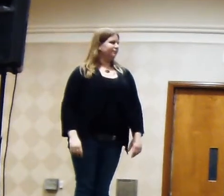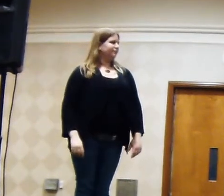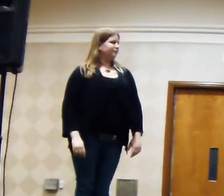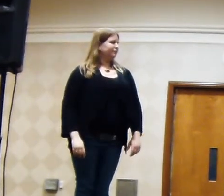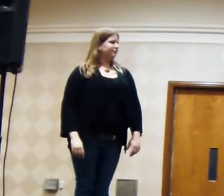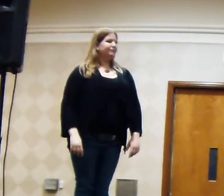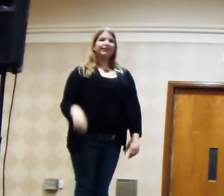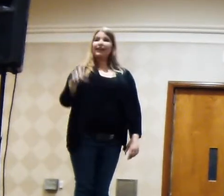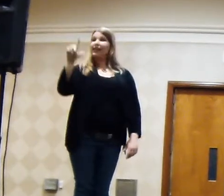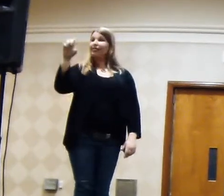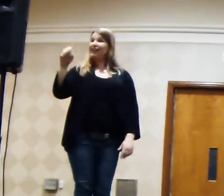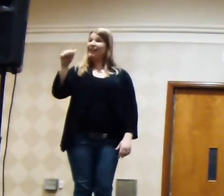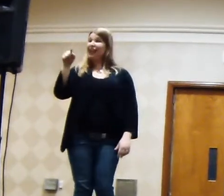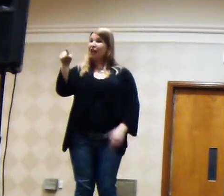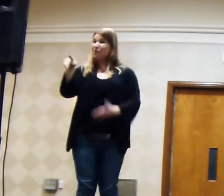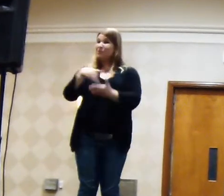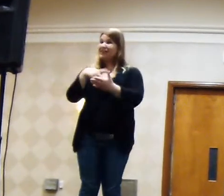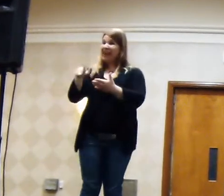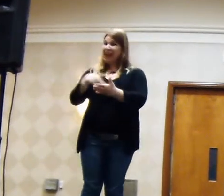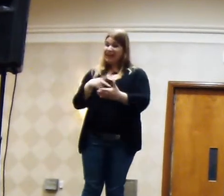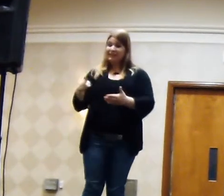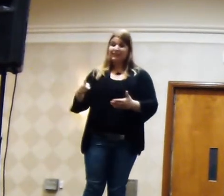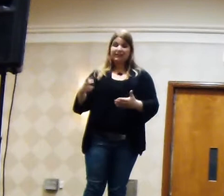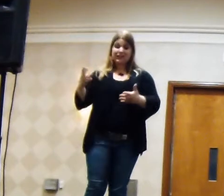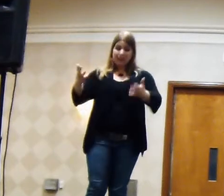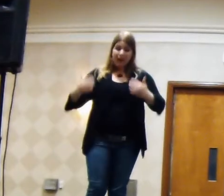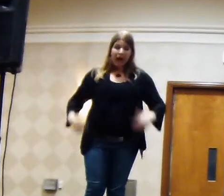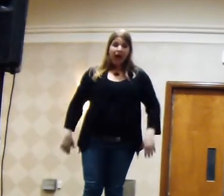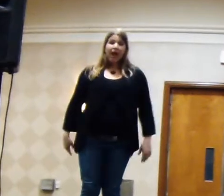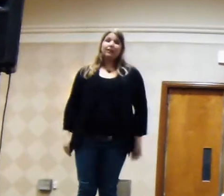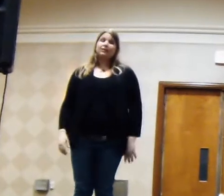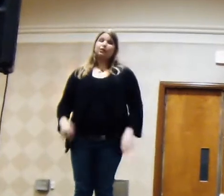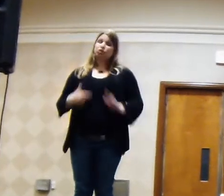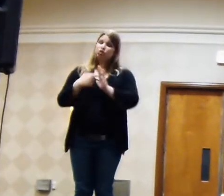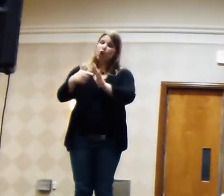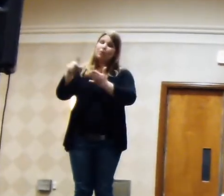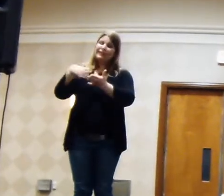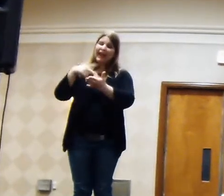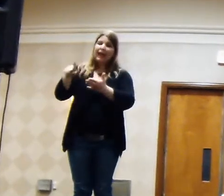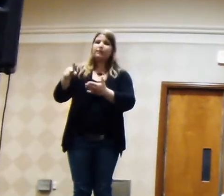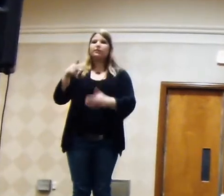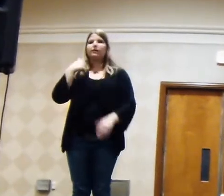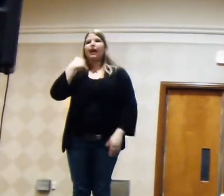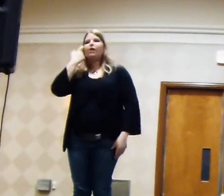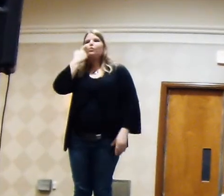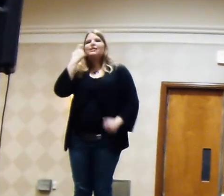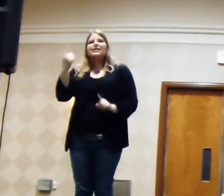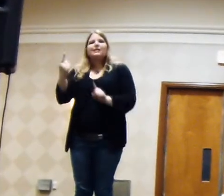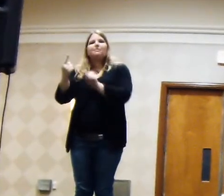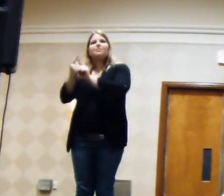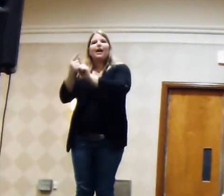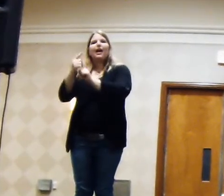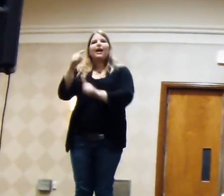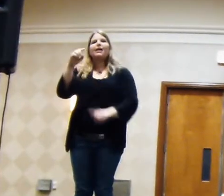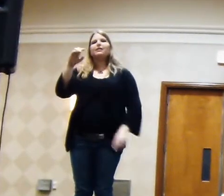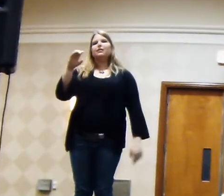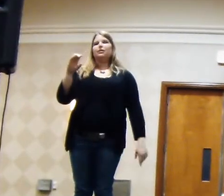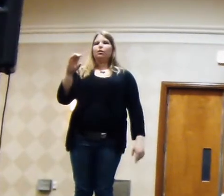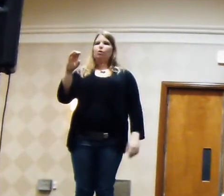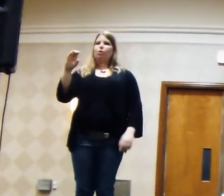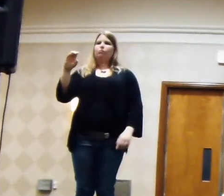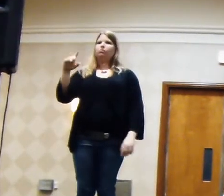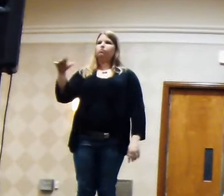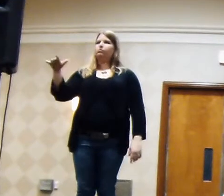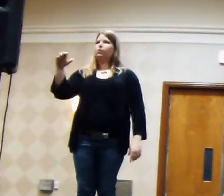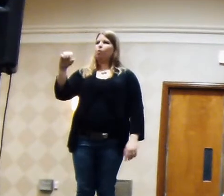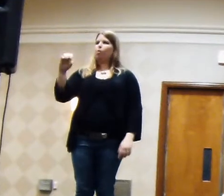And they were like, Leah, you're a dancer, so you do it. And anyway, I recently met Joaquin Phoenix and reminded him of all this,